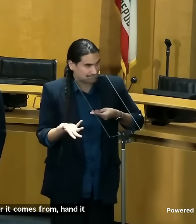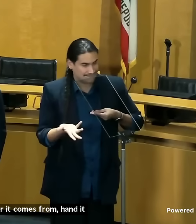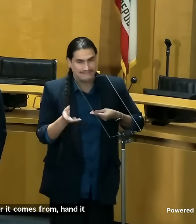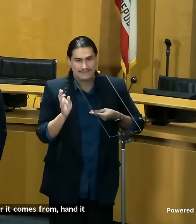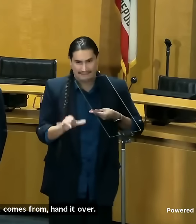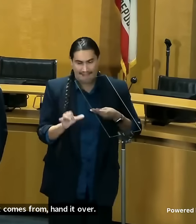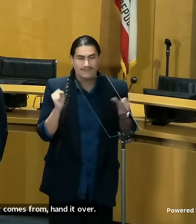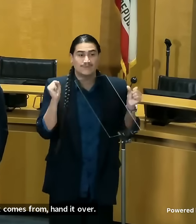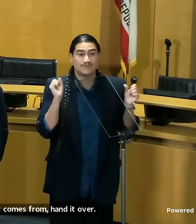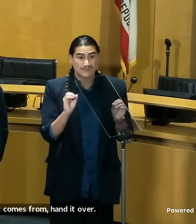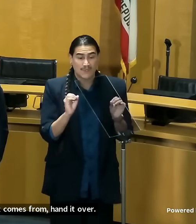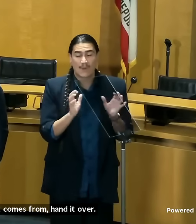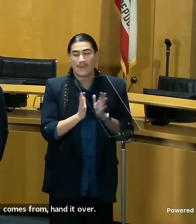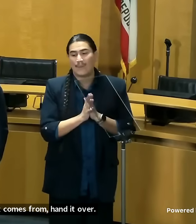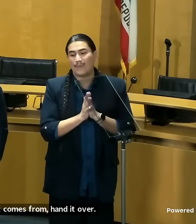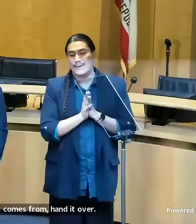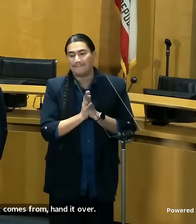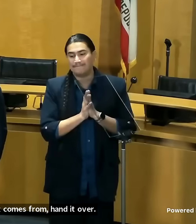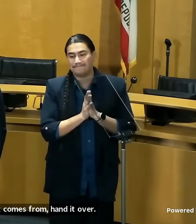So